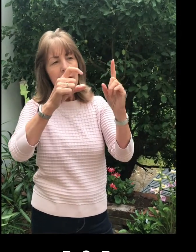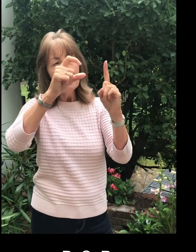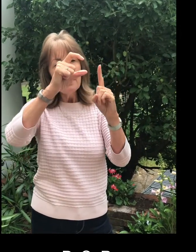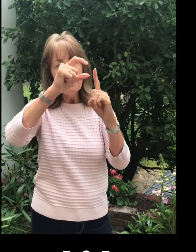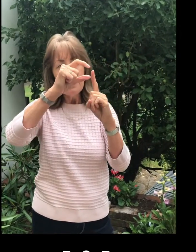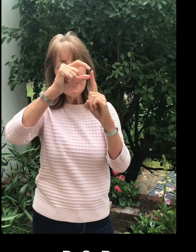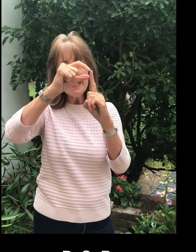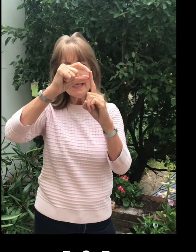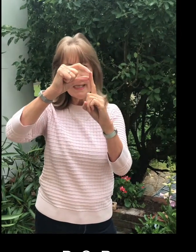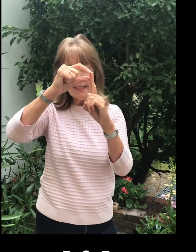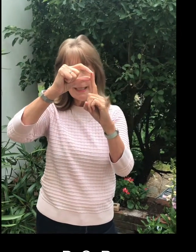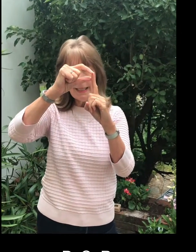P,